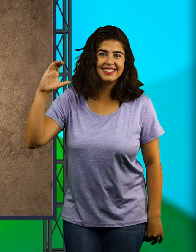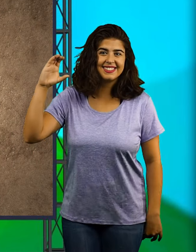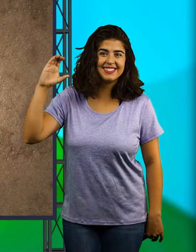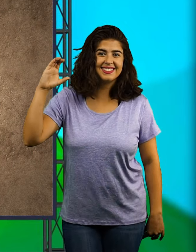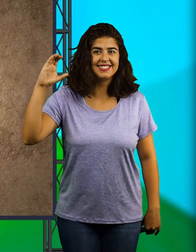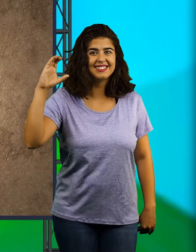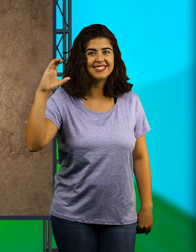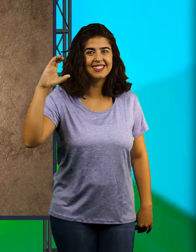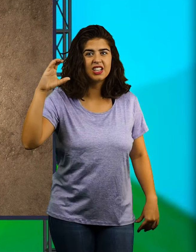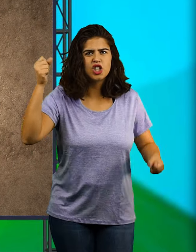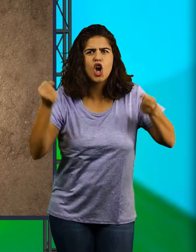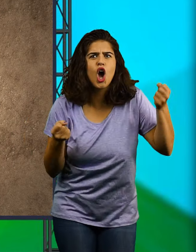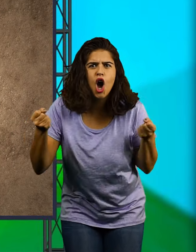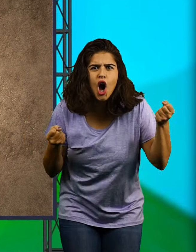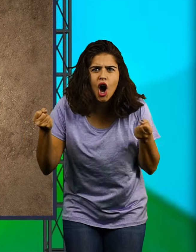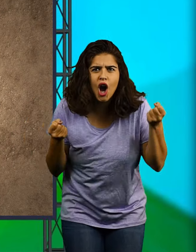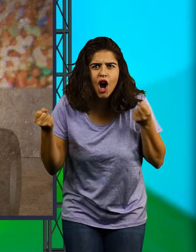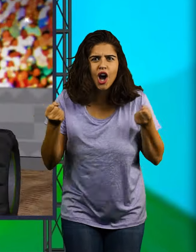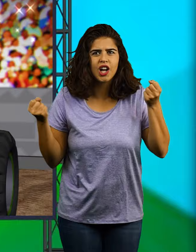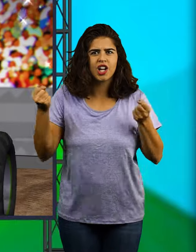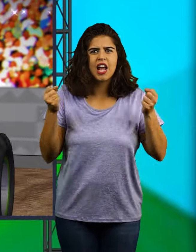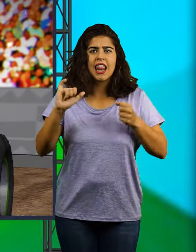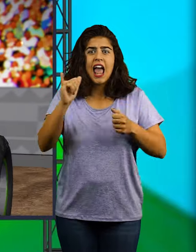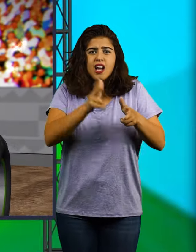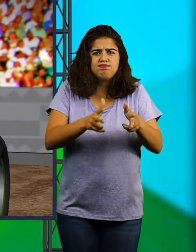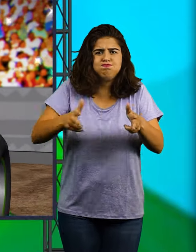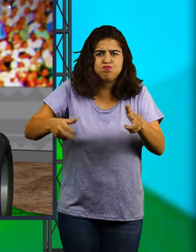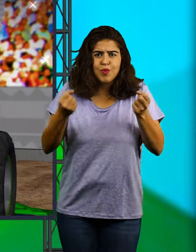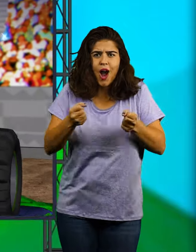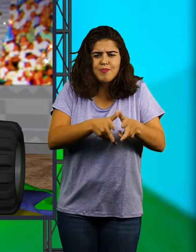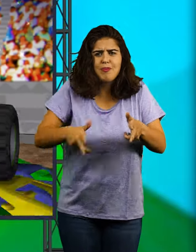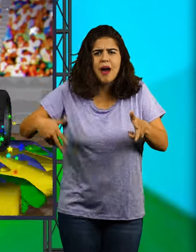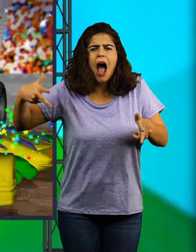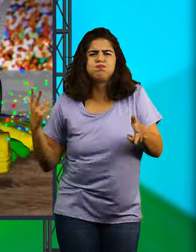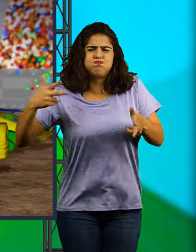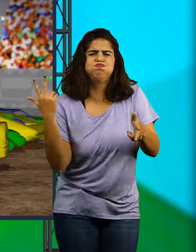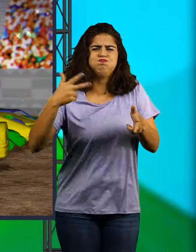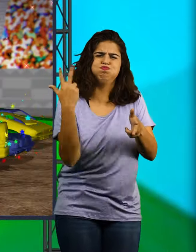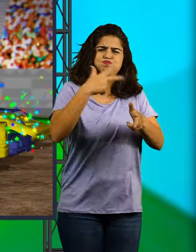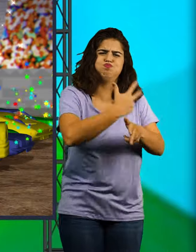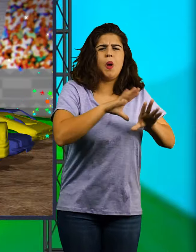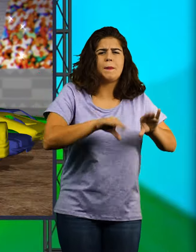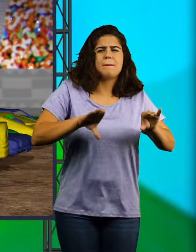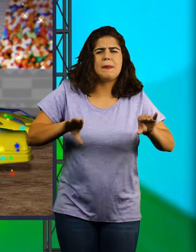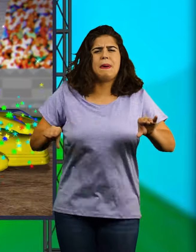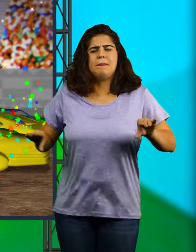C is for cars. Cars that monster trucks like to crush.